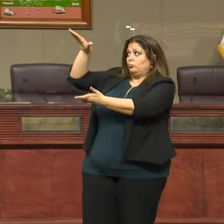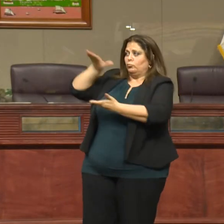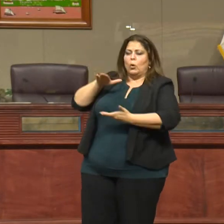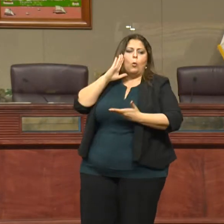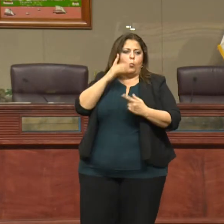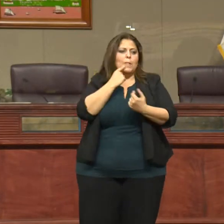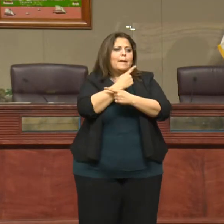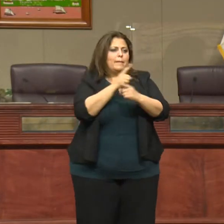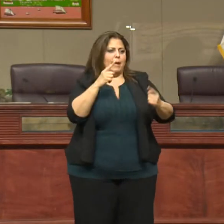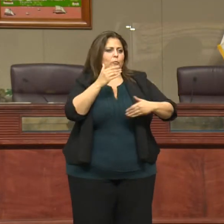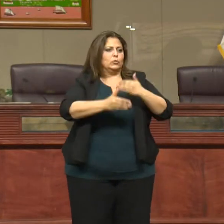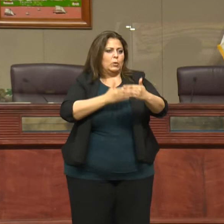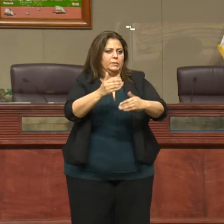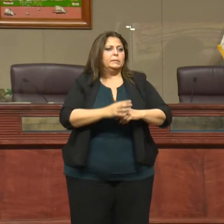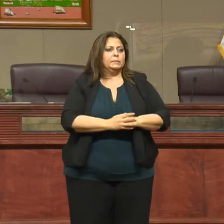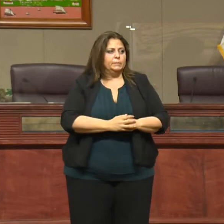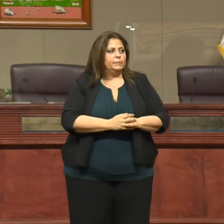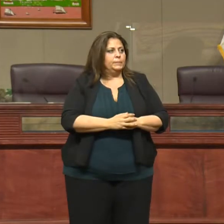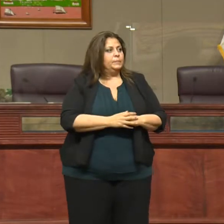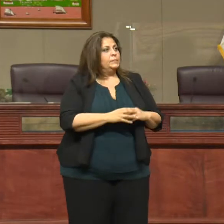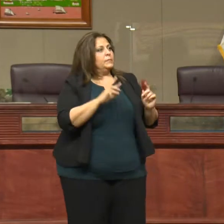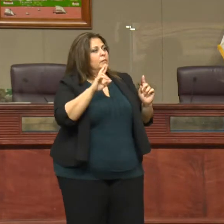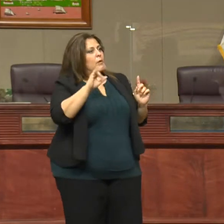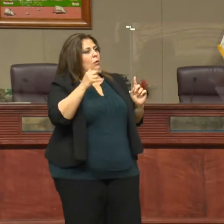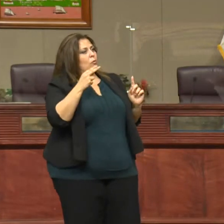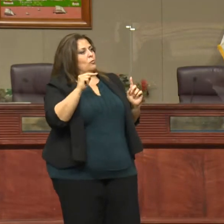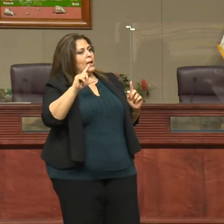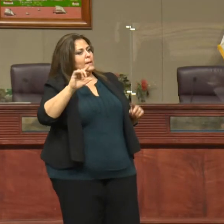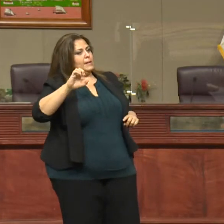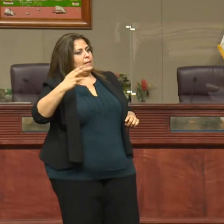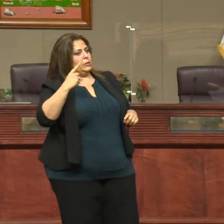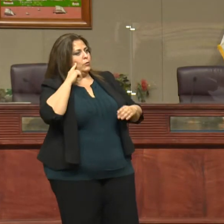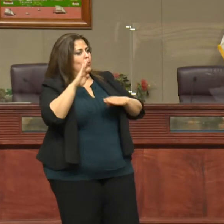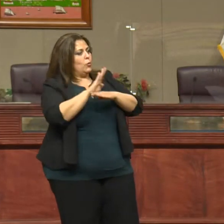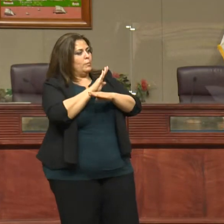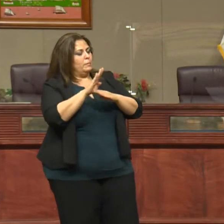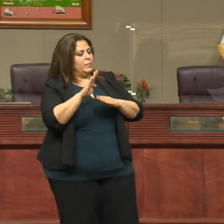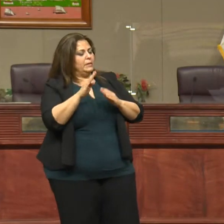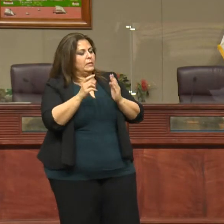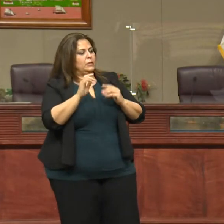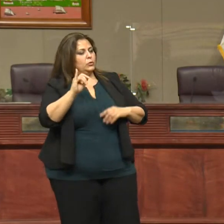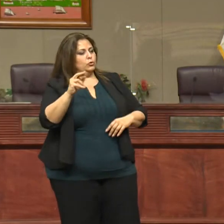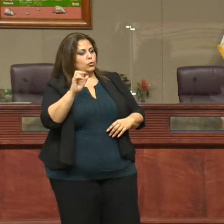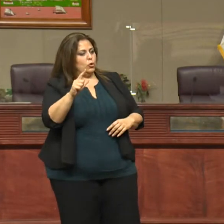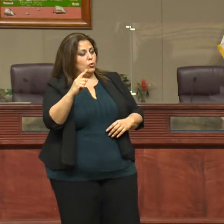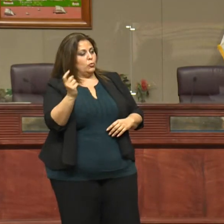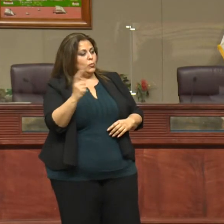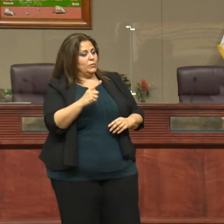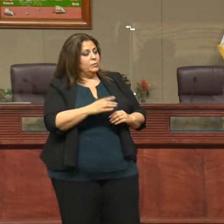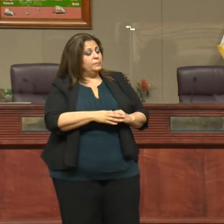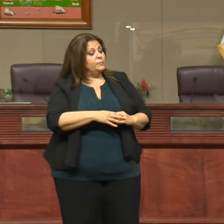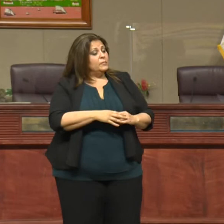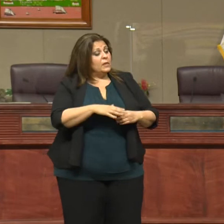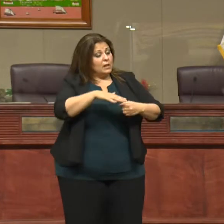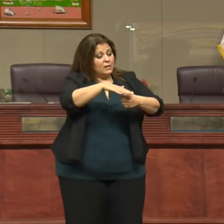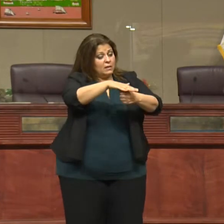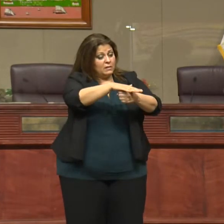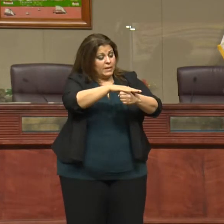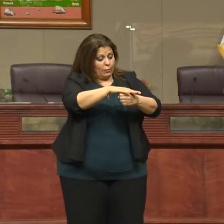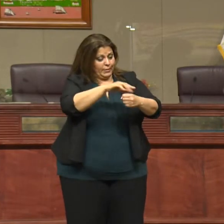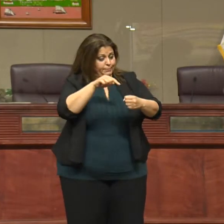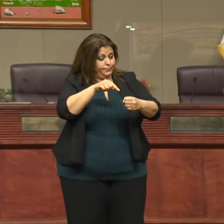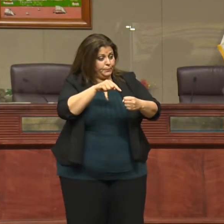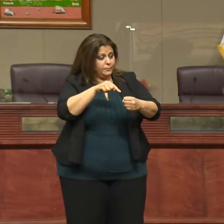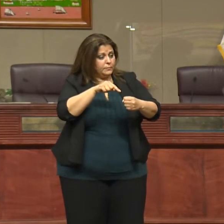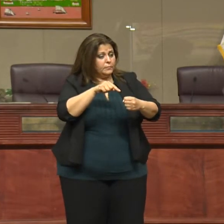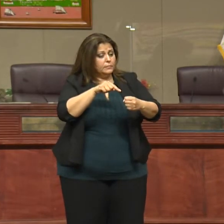This question was texted from Ryan Lynch in the Orlando Business Journal for Mayor Demings. The question reads, has the county had any recent conversations